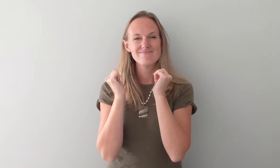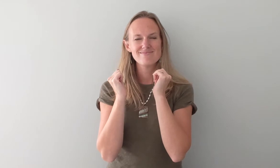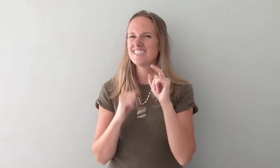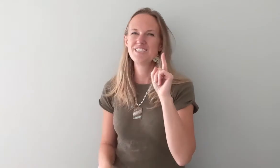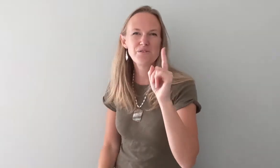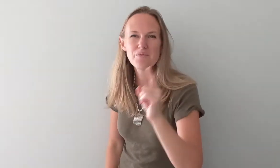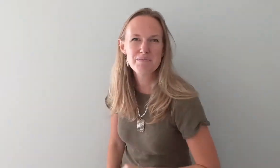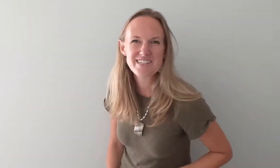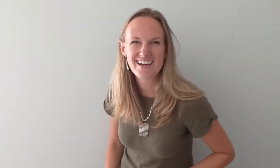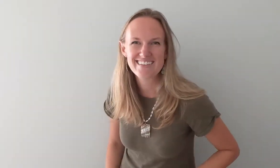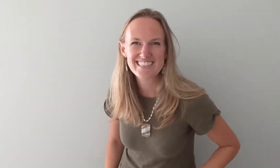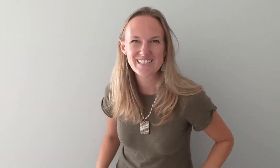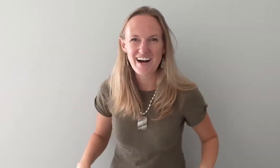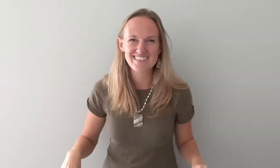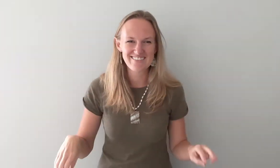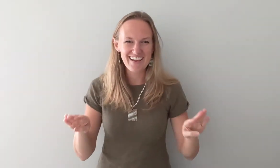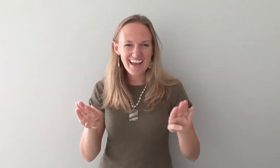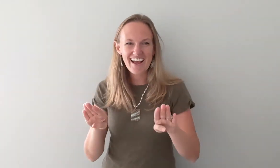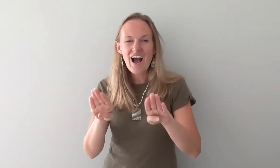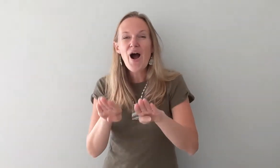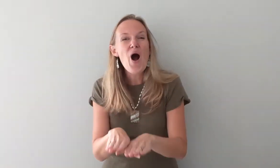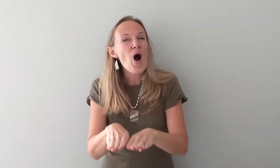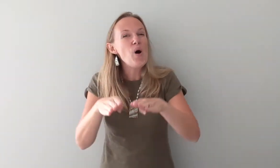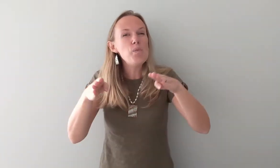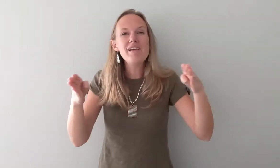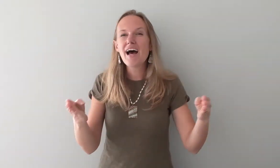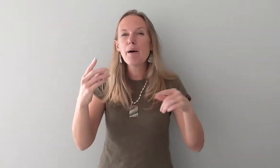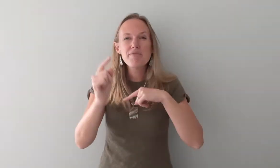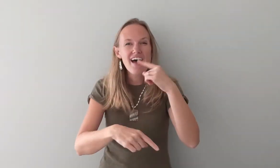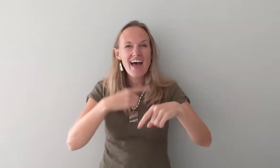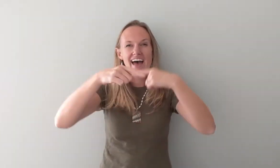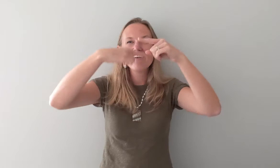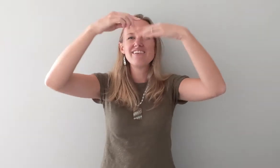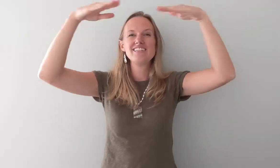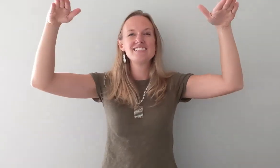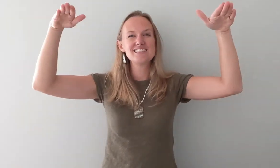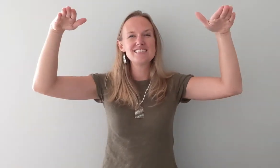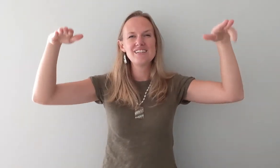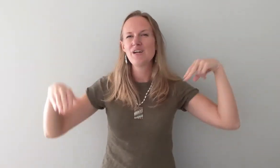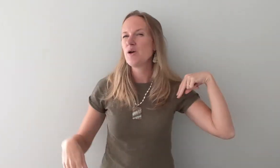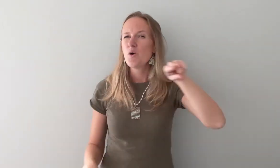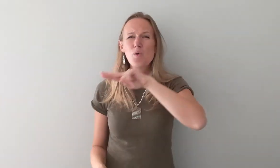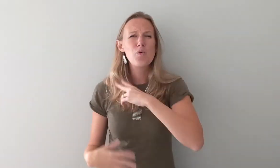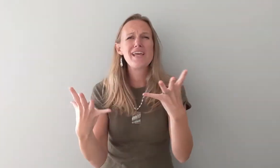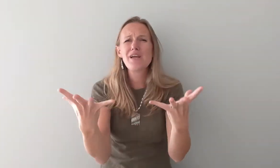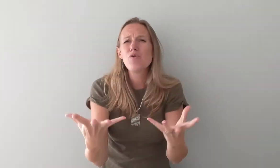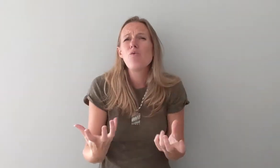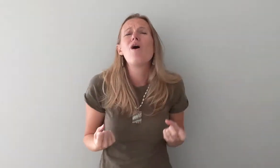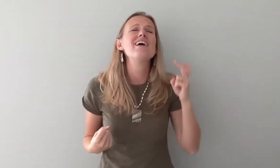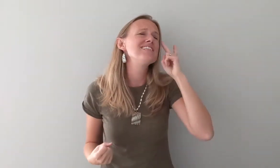Let's just do it one more time because it's so awesome, okay? Open up the heavens. We want to